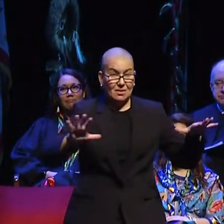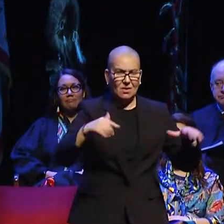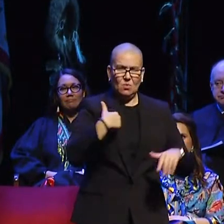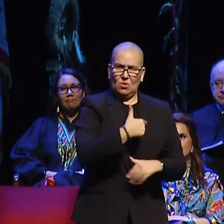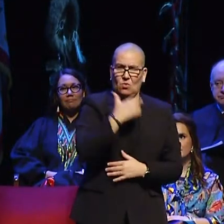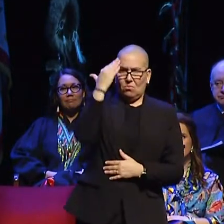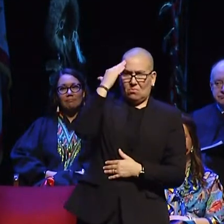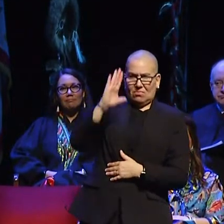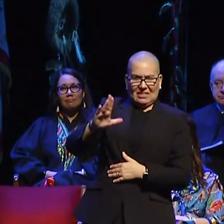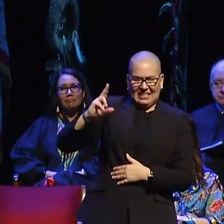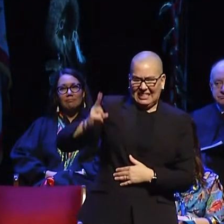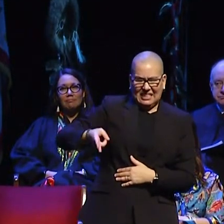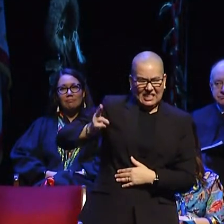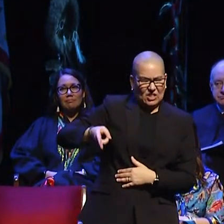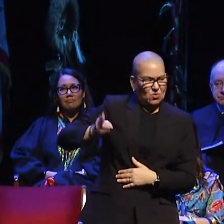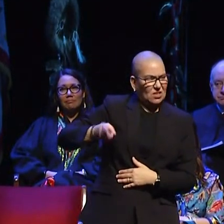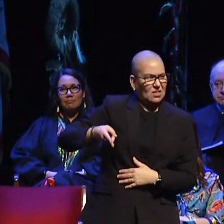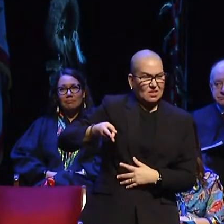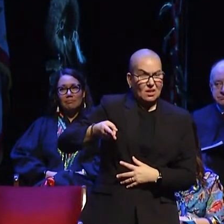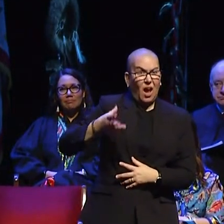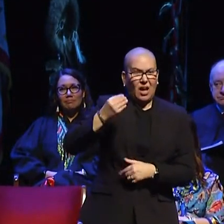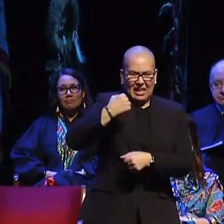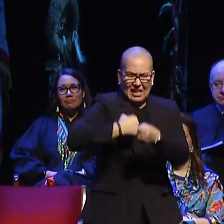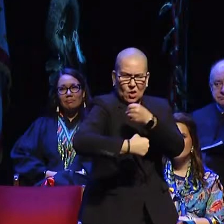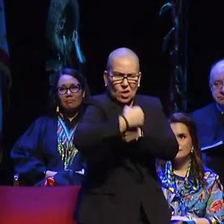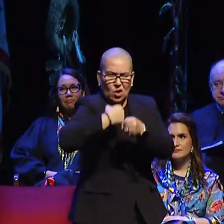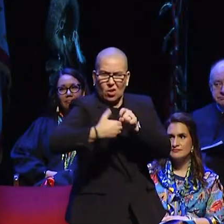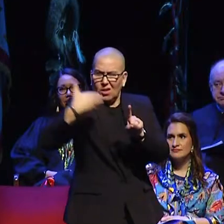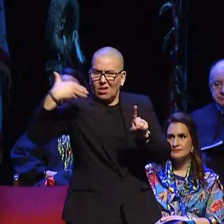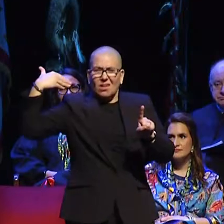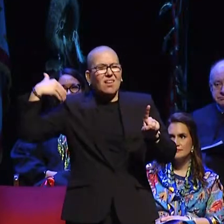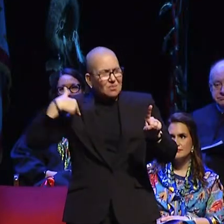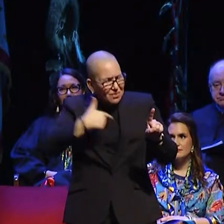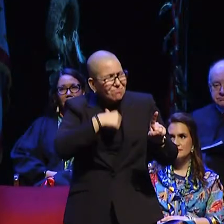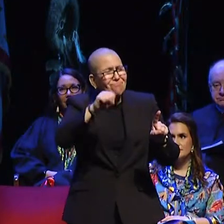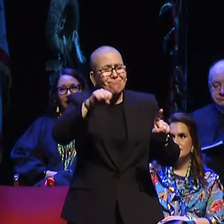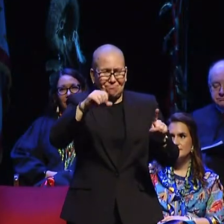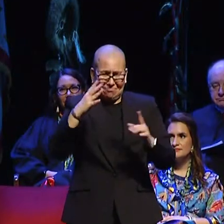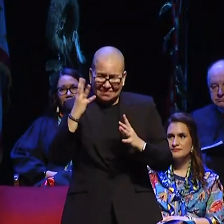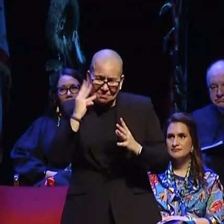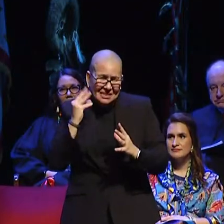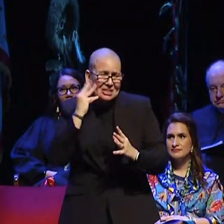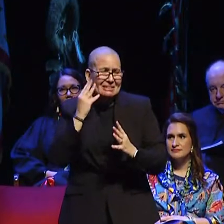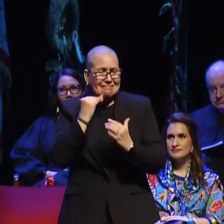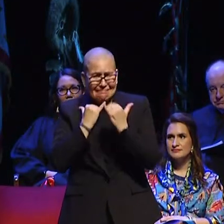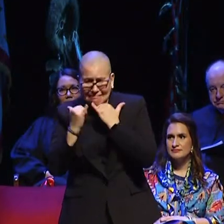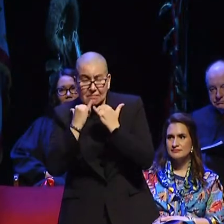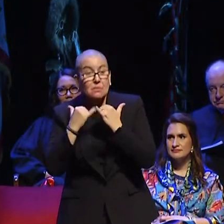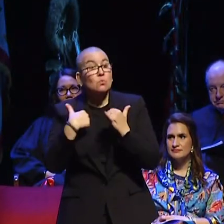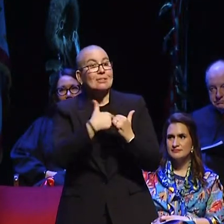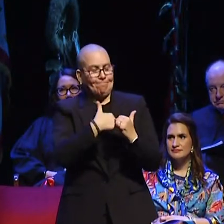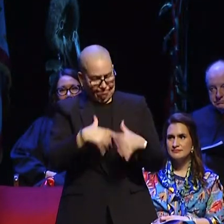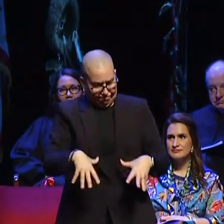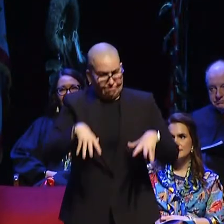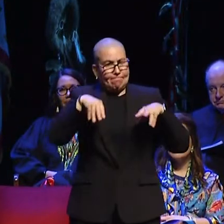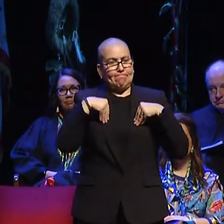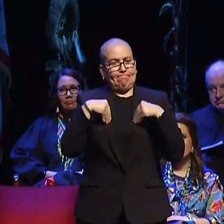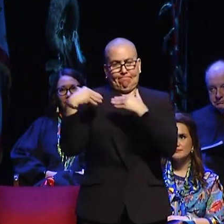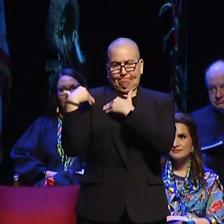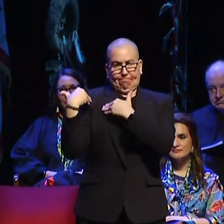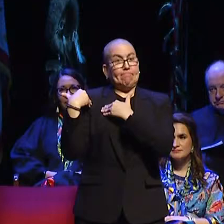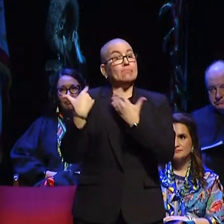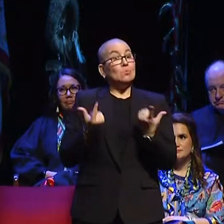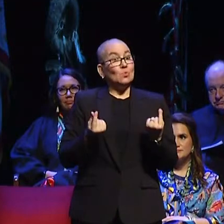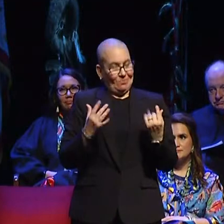and it's long, has not done this right. Our charge, as Lieutenant Governor said, is to change those